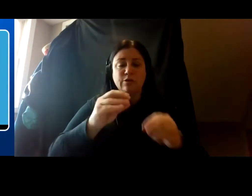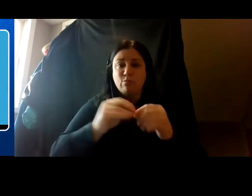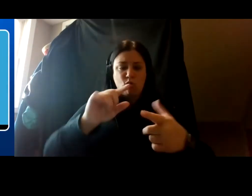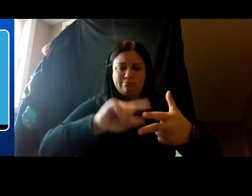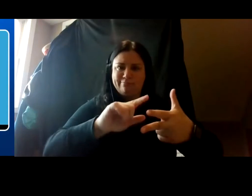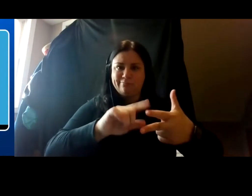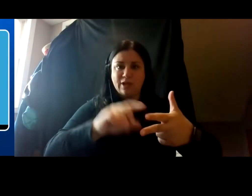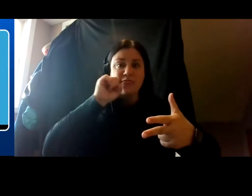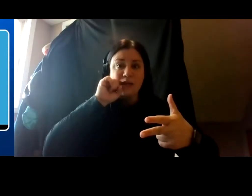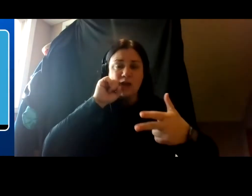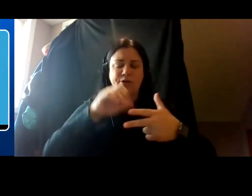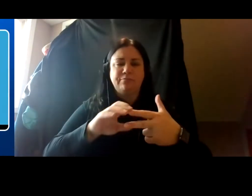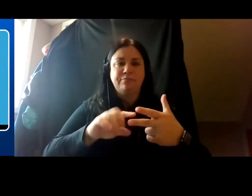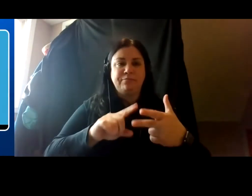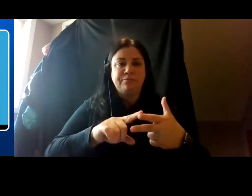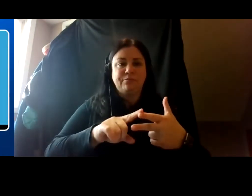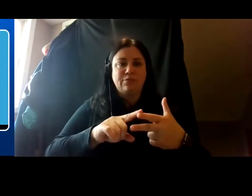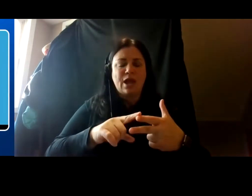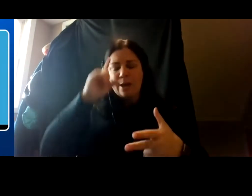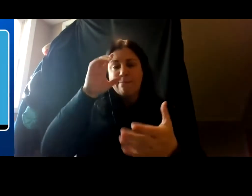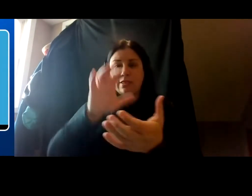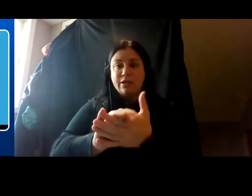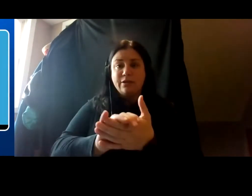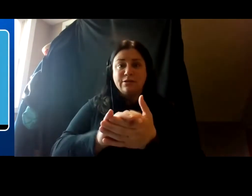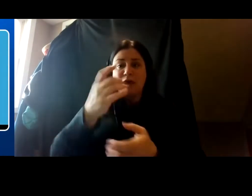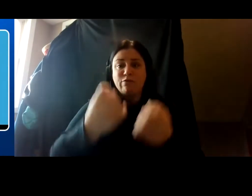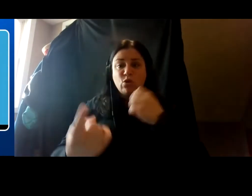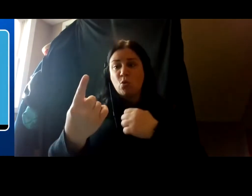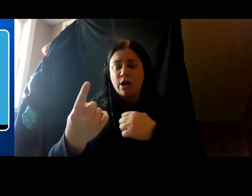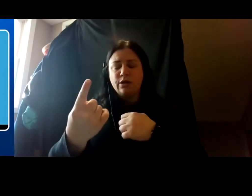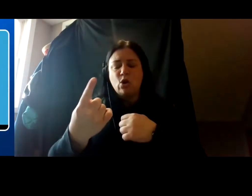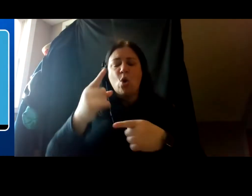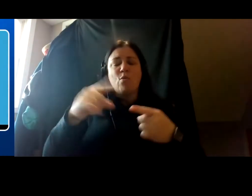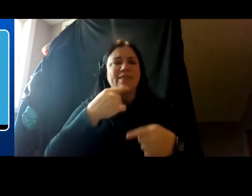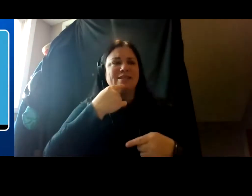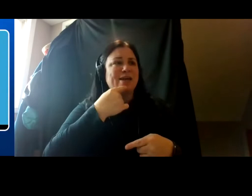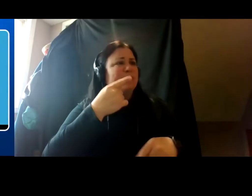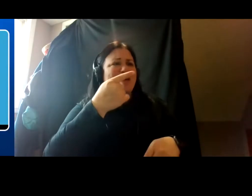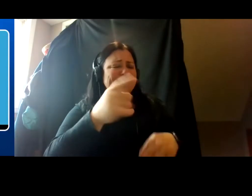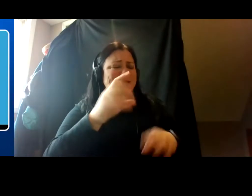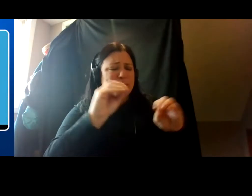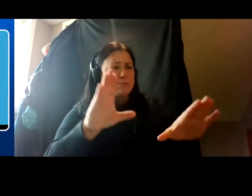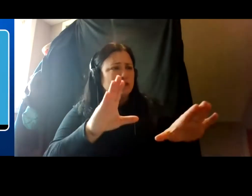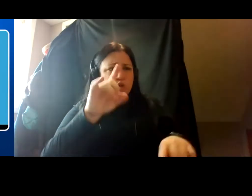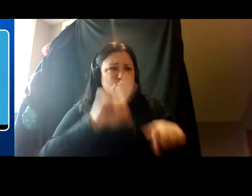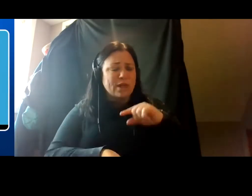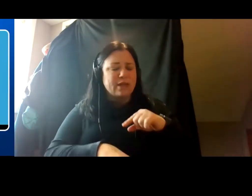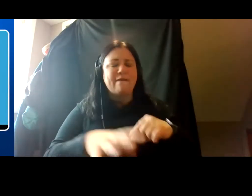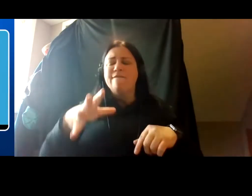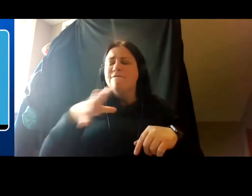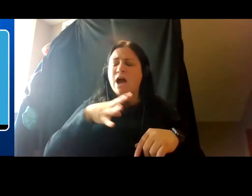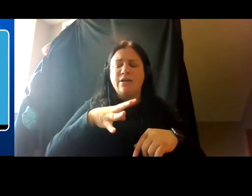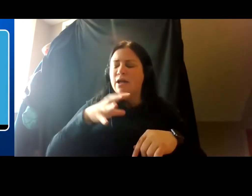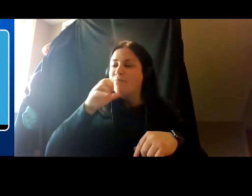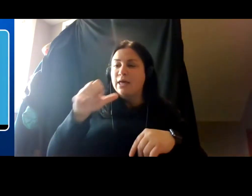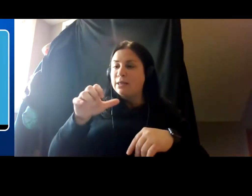know, I kind of believed what everybody said around me when they said you couldn't do something. I started to believe it. I said, okay, fine. I won't be a magician. I won't do this. I'll fold